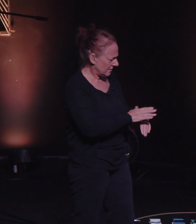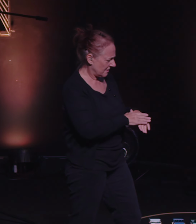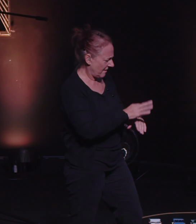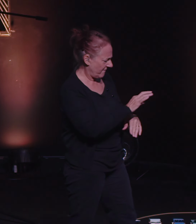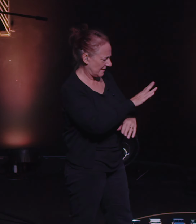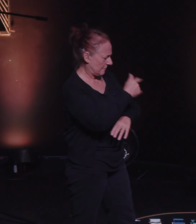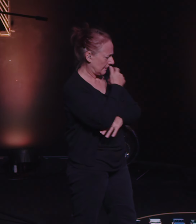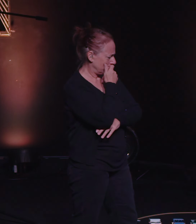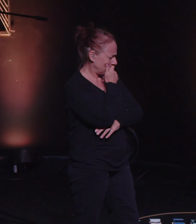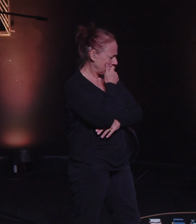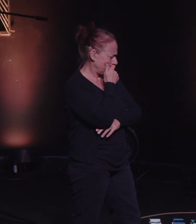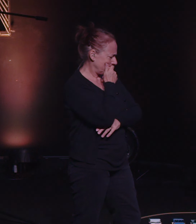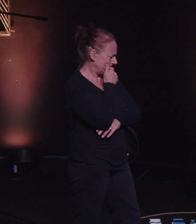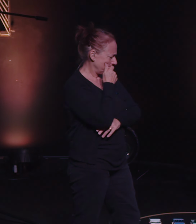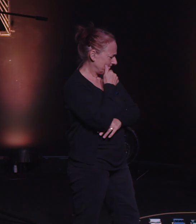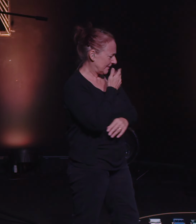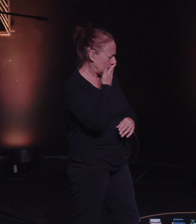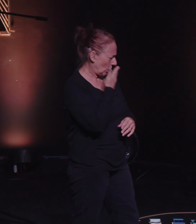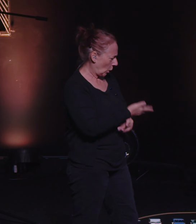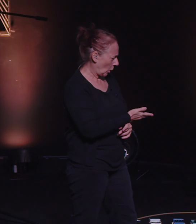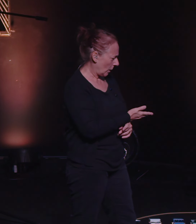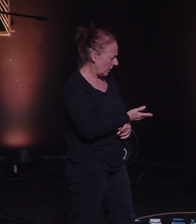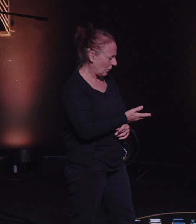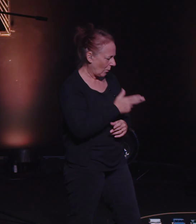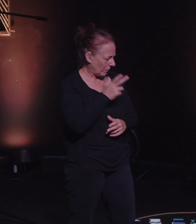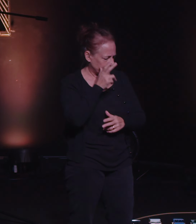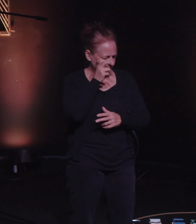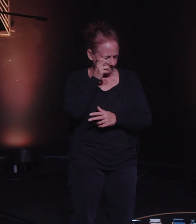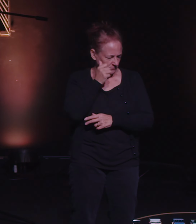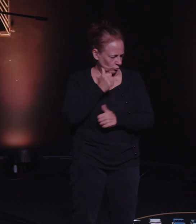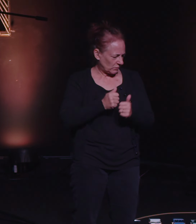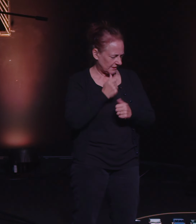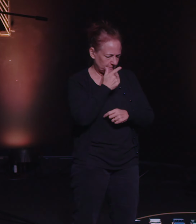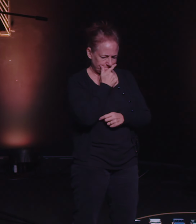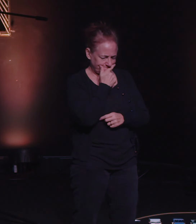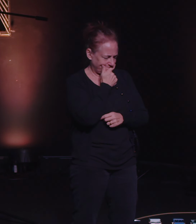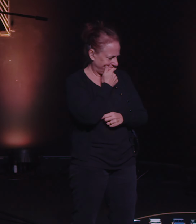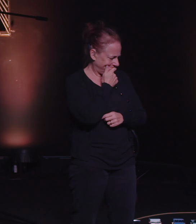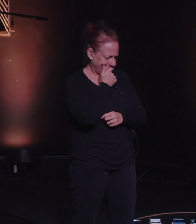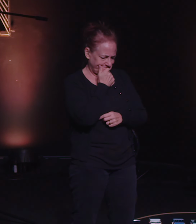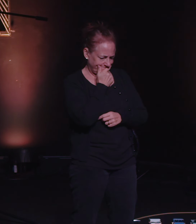here. It is your fingers that type this out, that text this out.